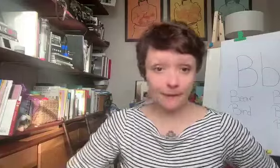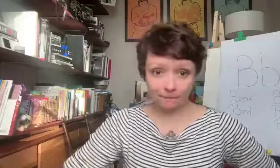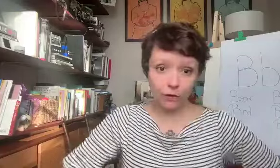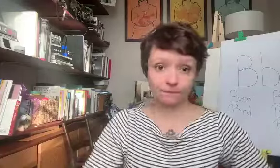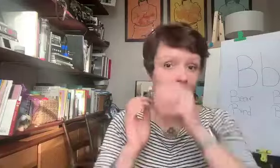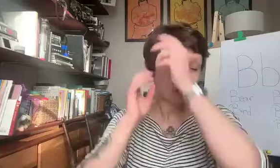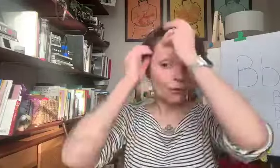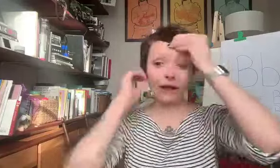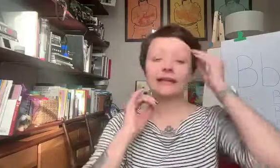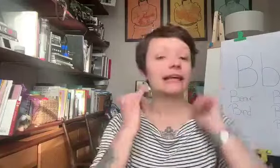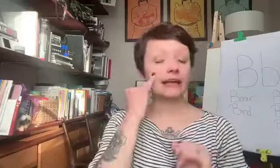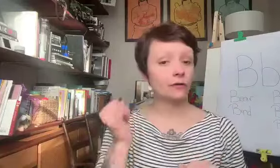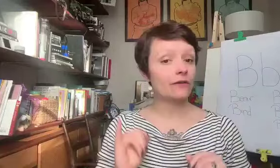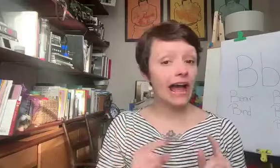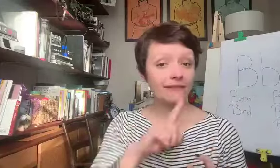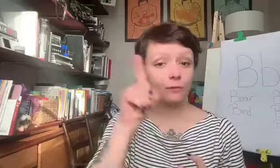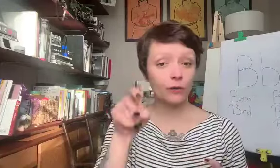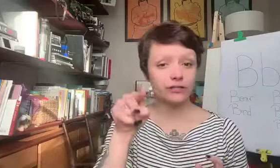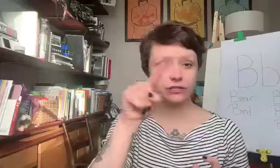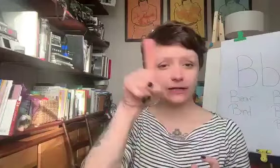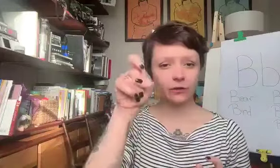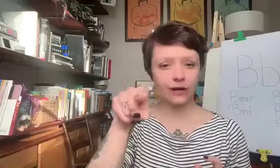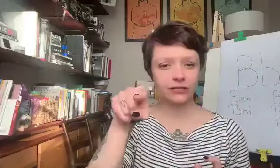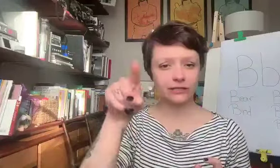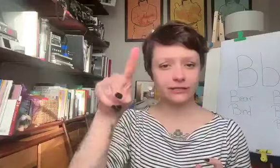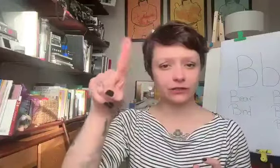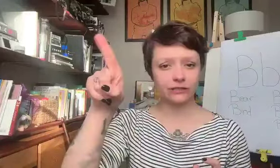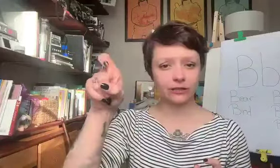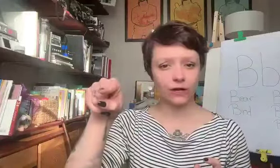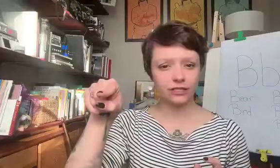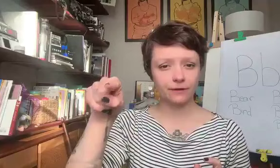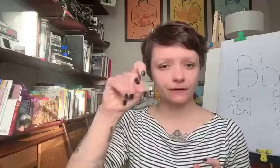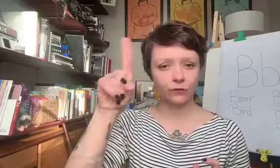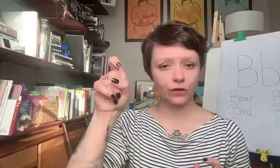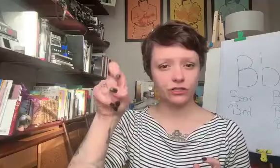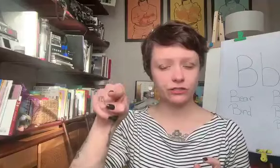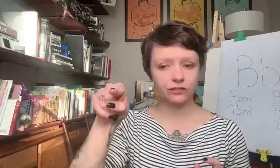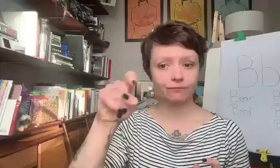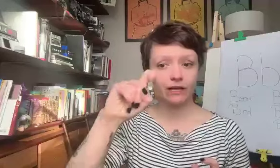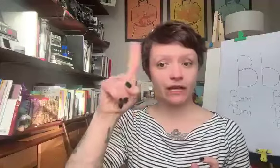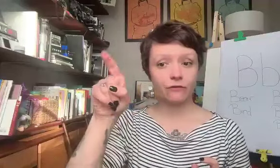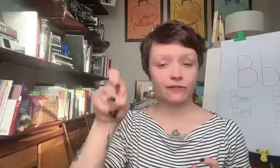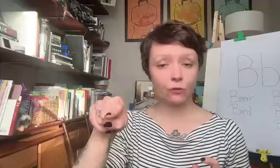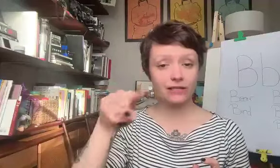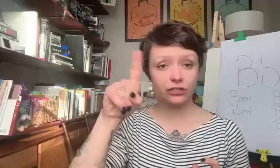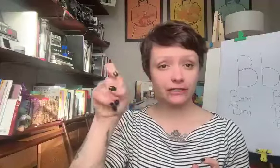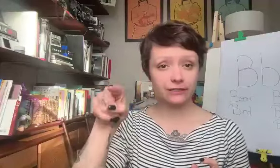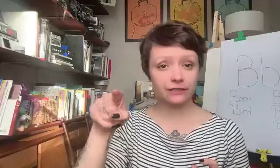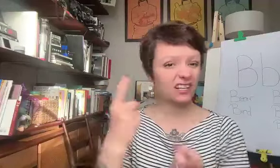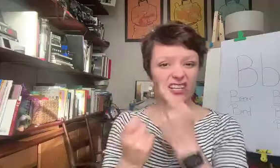Okay, cool. Well, if you ever have any more questions, ready? Questions. It looks like the question mark. Questions. If you have any questions,